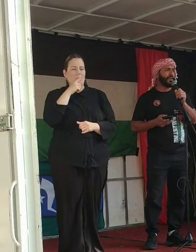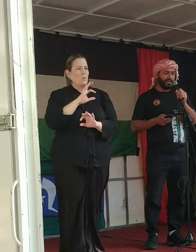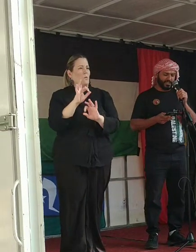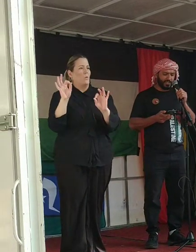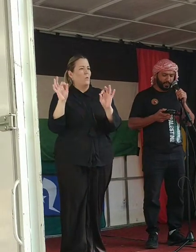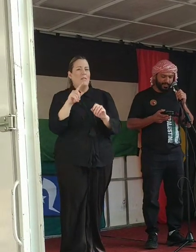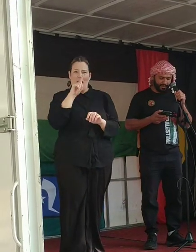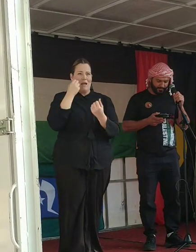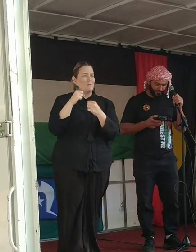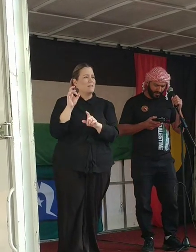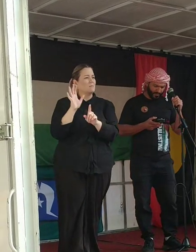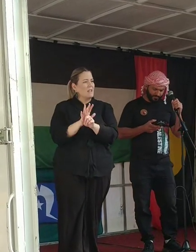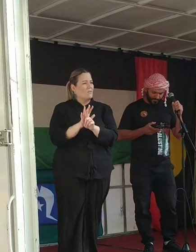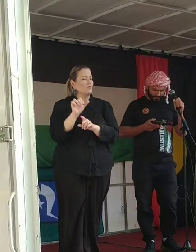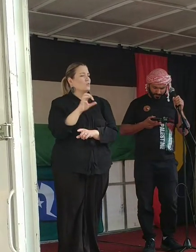can defend themselves with.